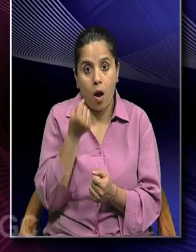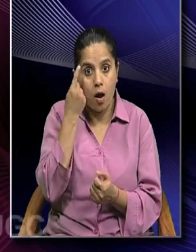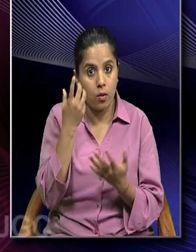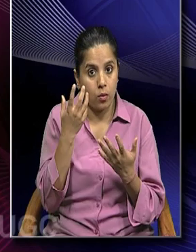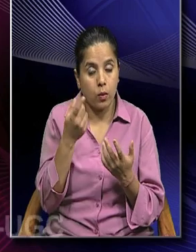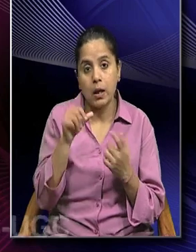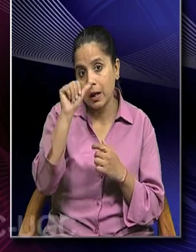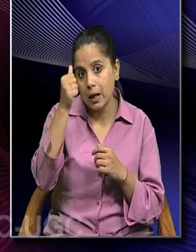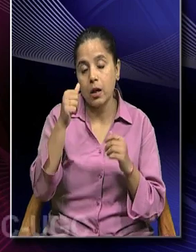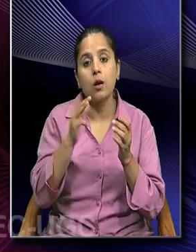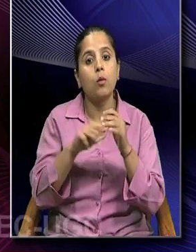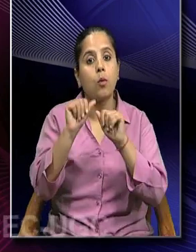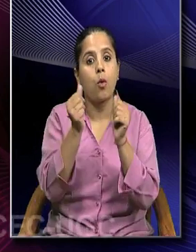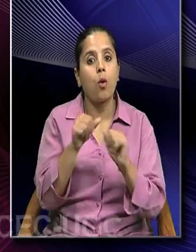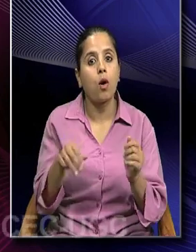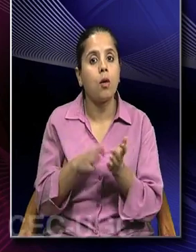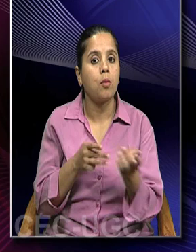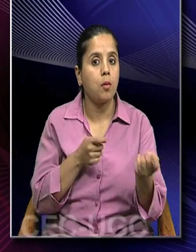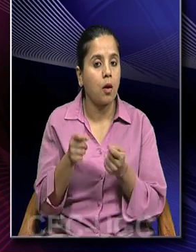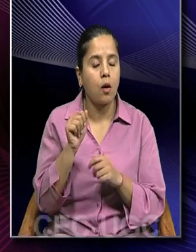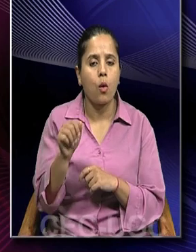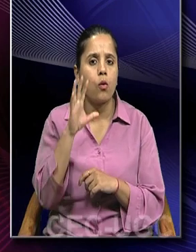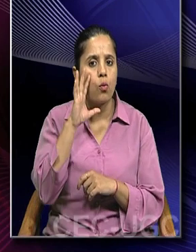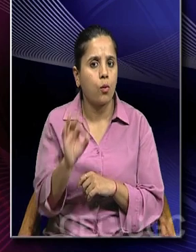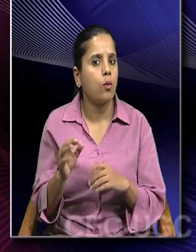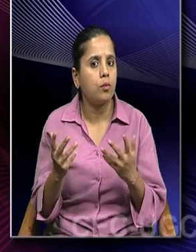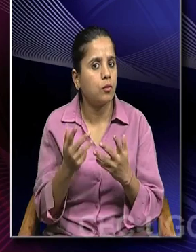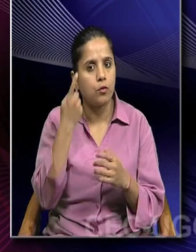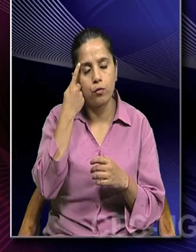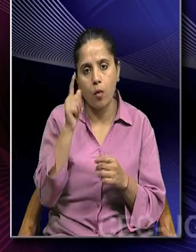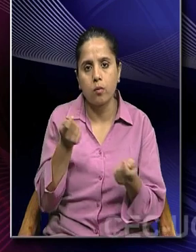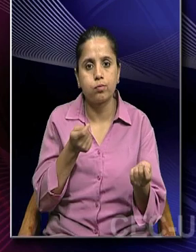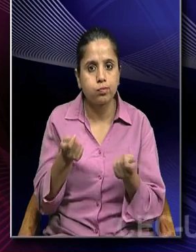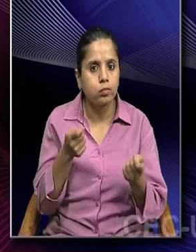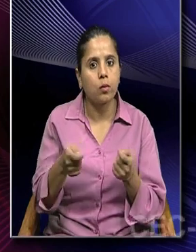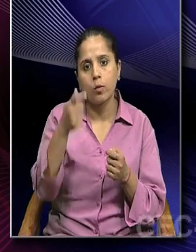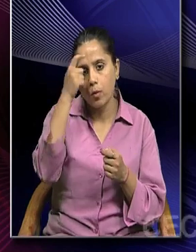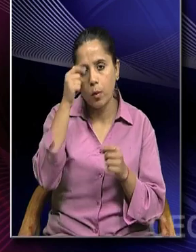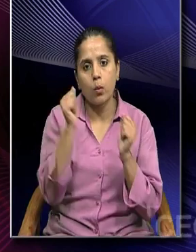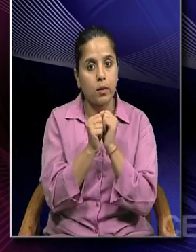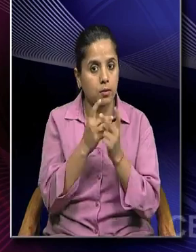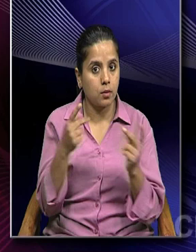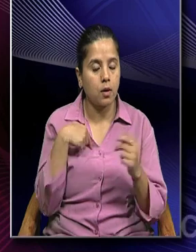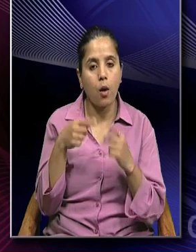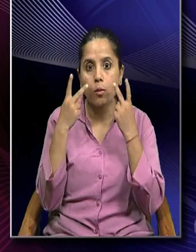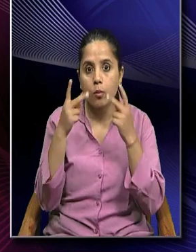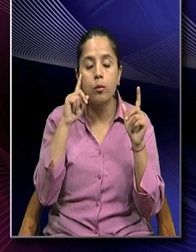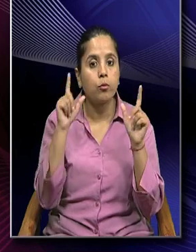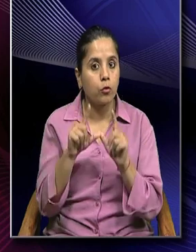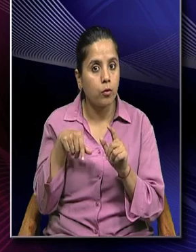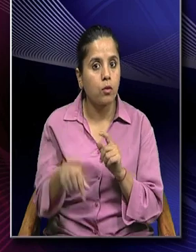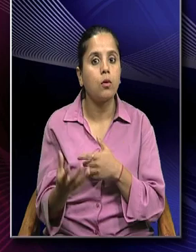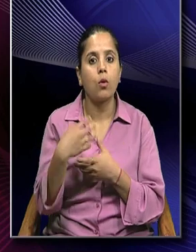the Indian model of management and its relevance for dealing with the problems which we witness in